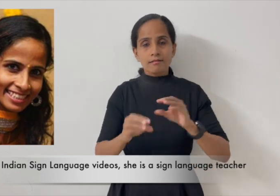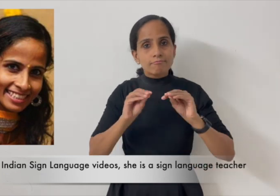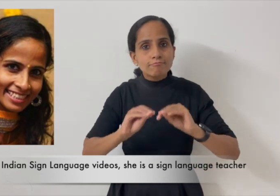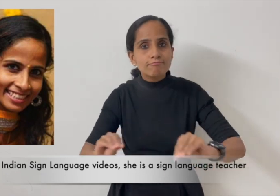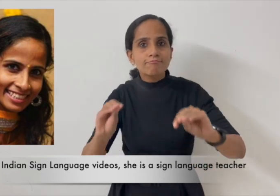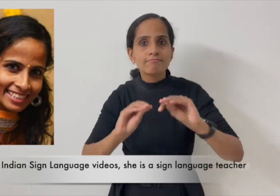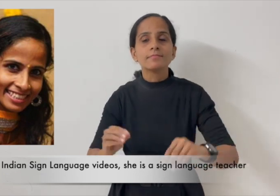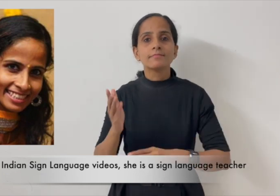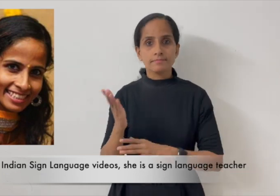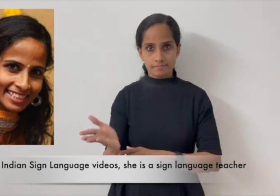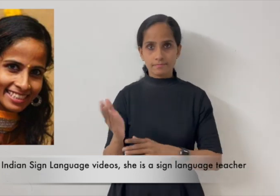teacher.